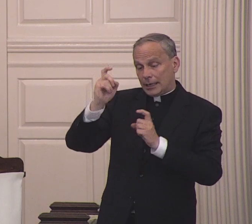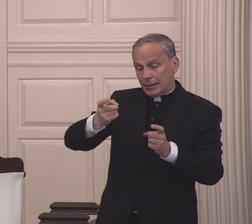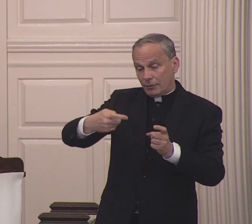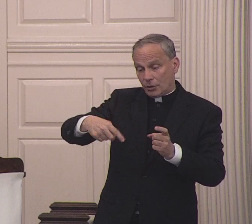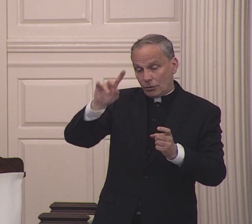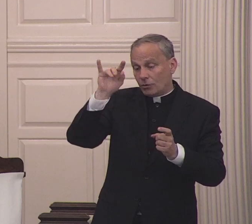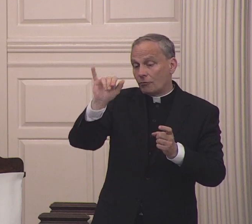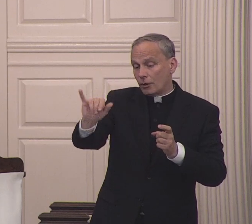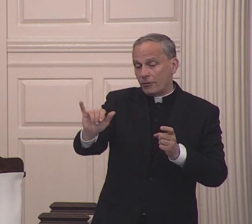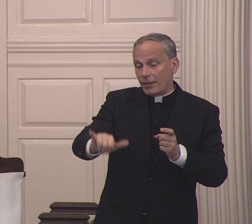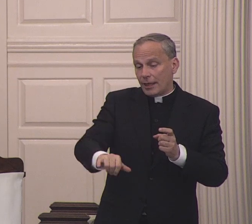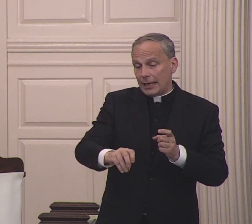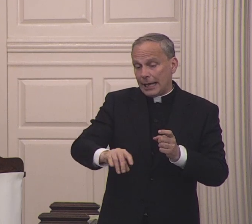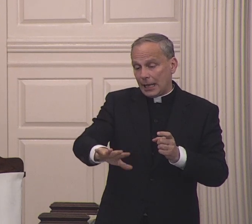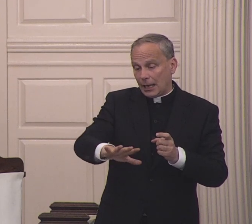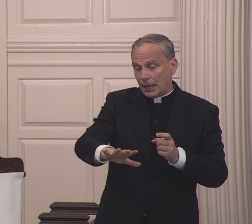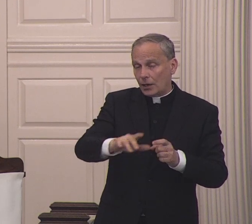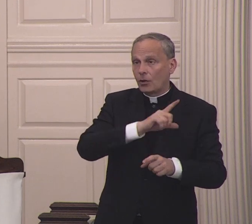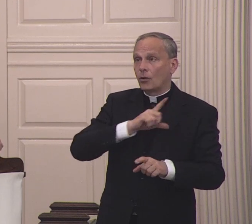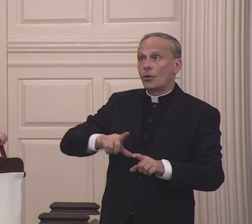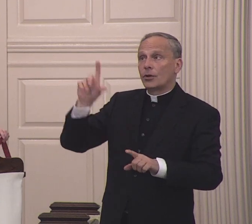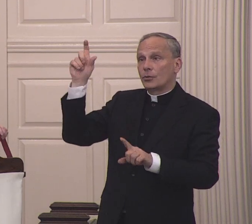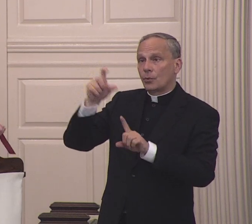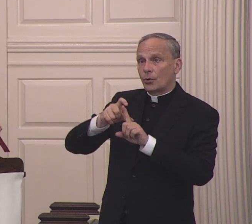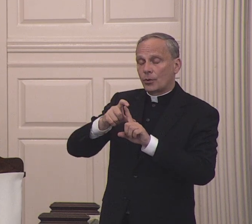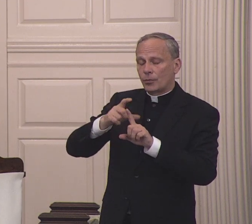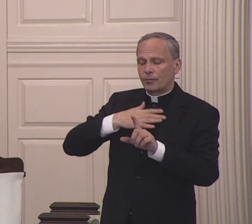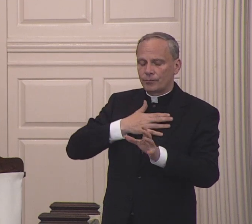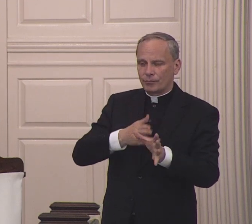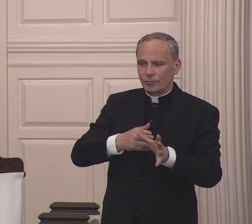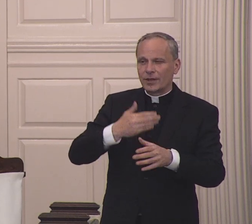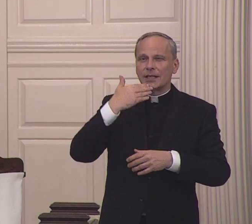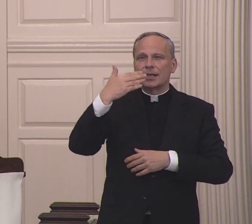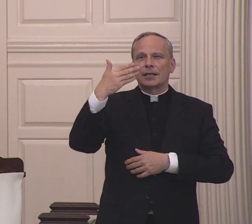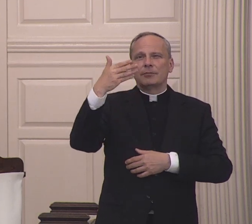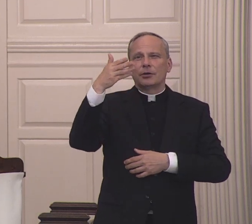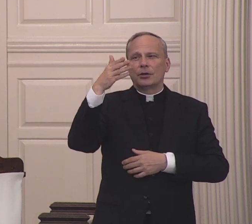you forever." The word of the Lord.